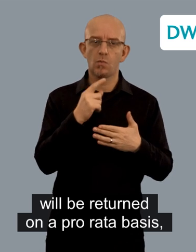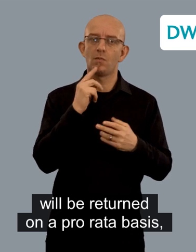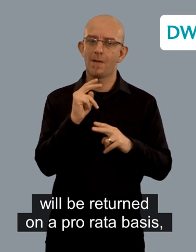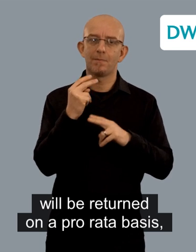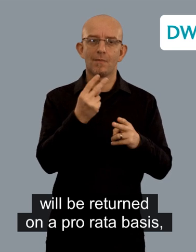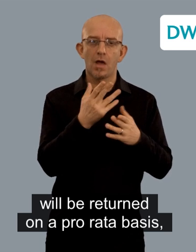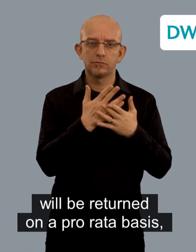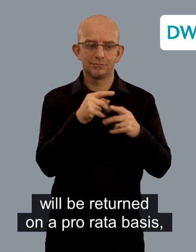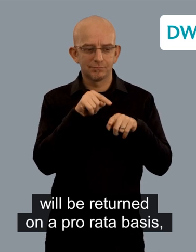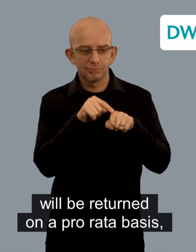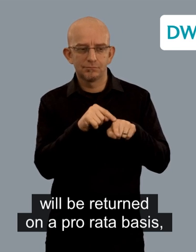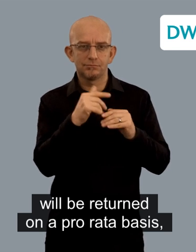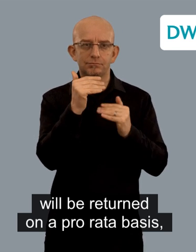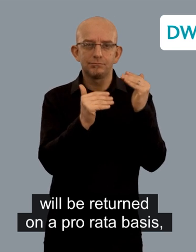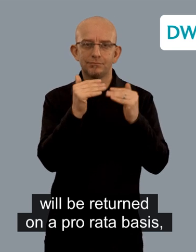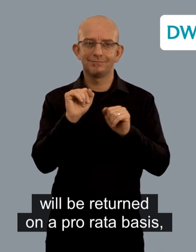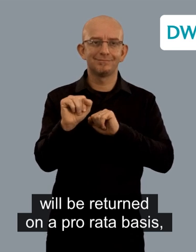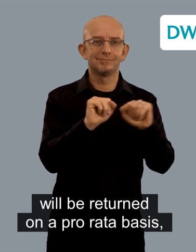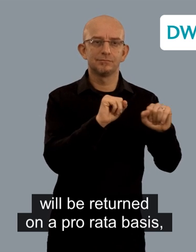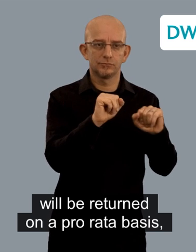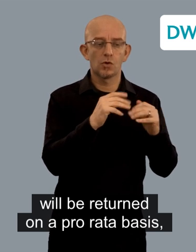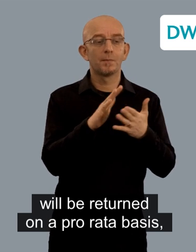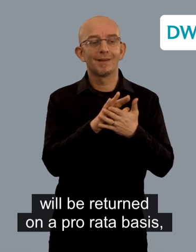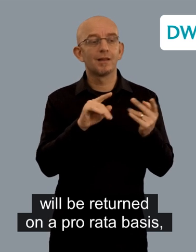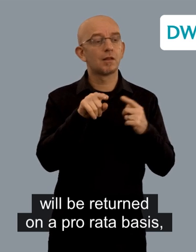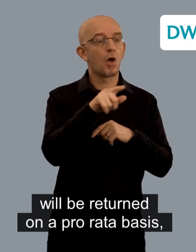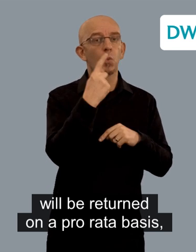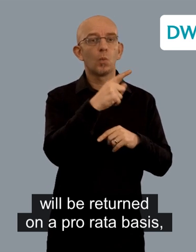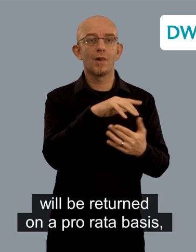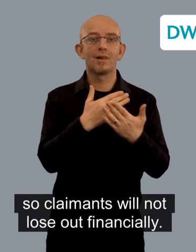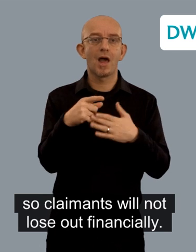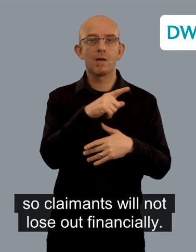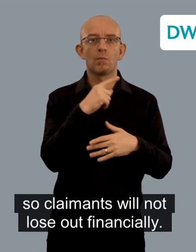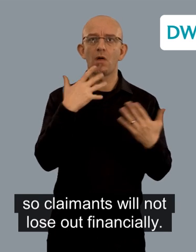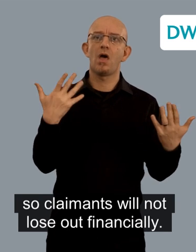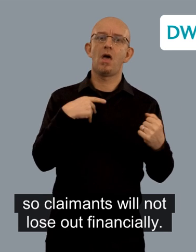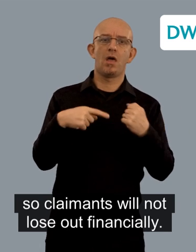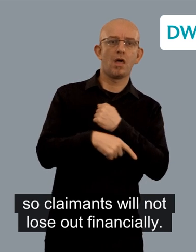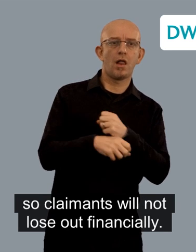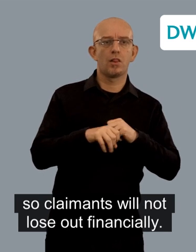basis. So, claimants will not lose out financially.